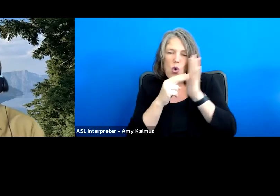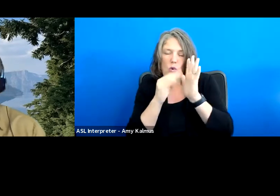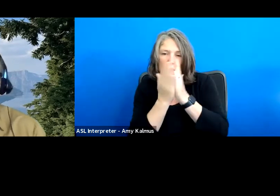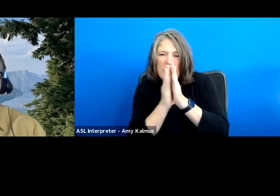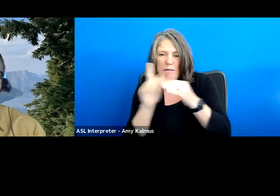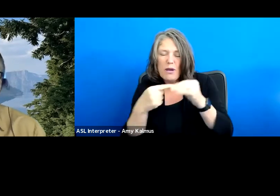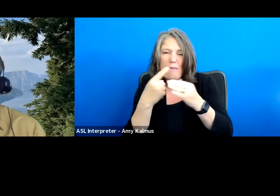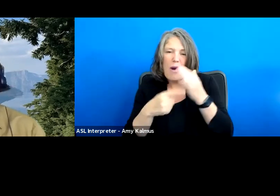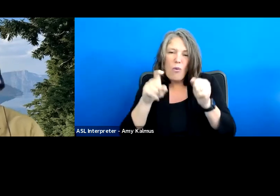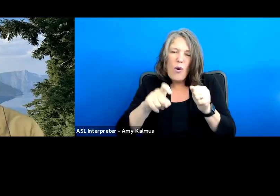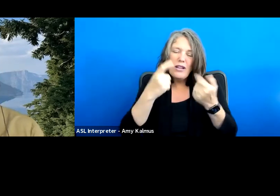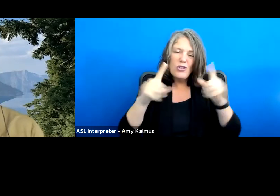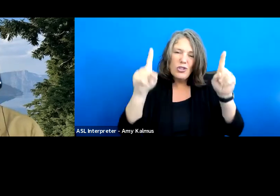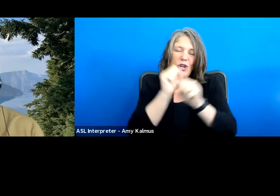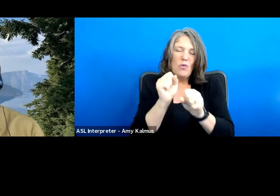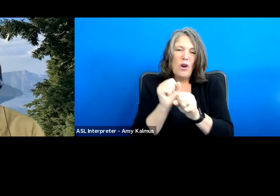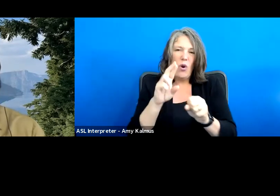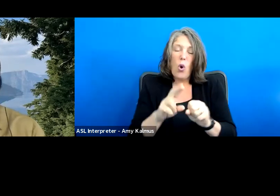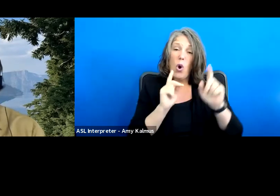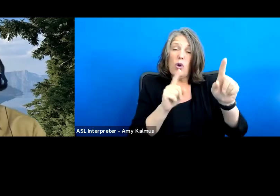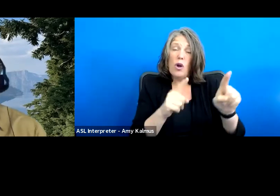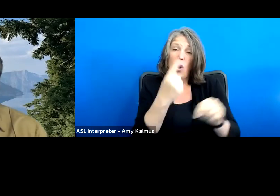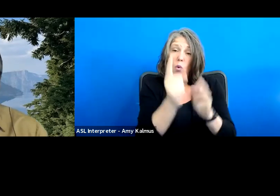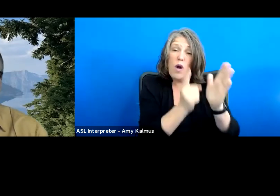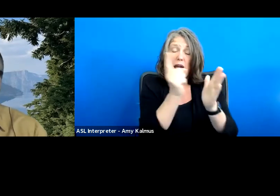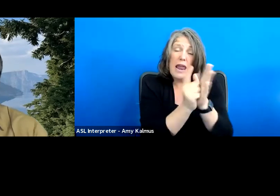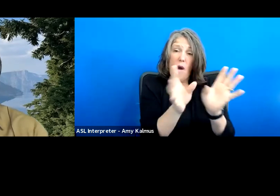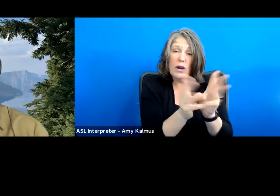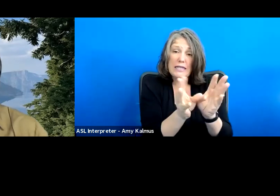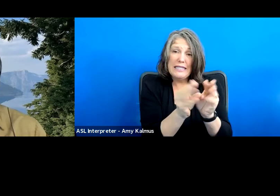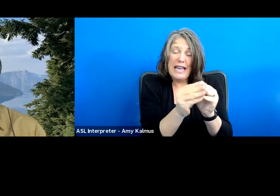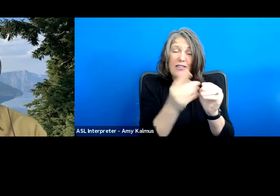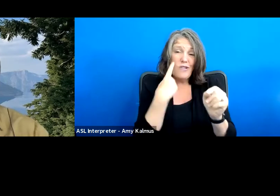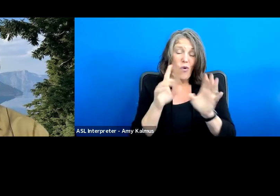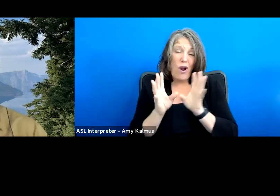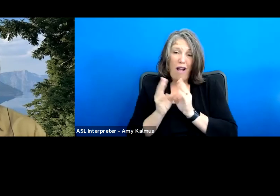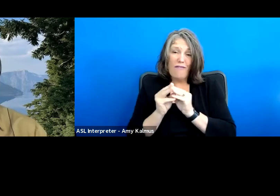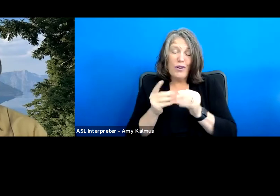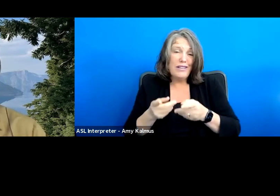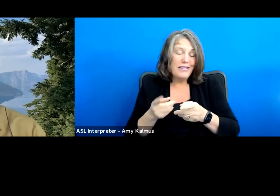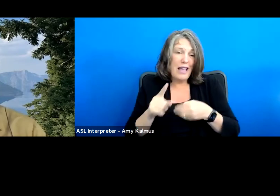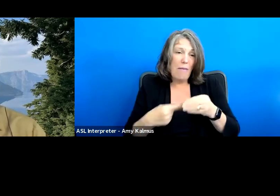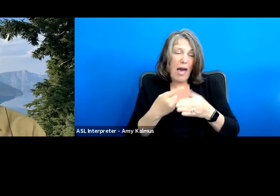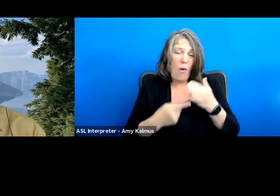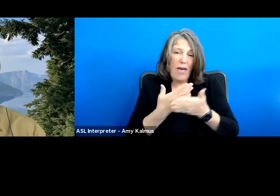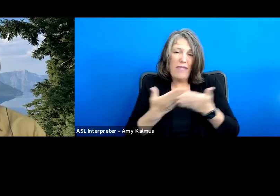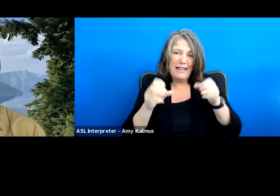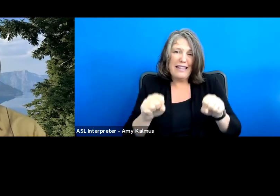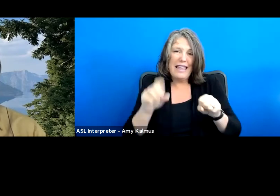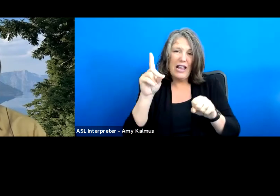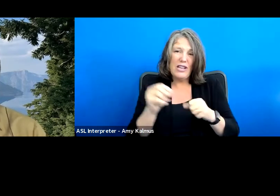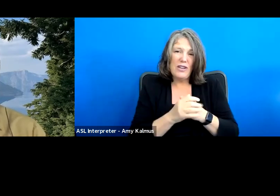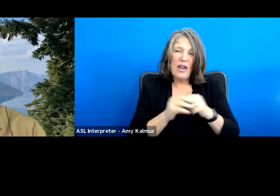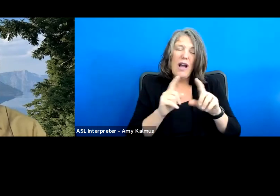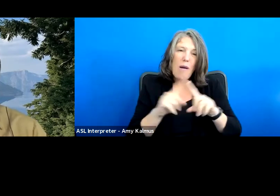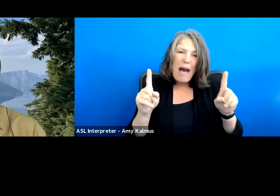what should work, or attending even a 1-hour session at a conference about what things they could do.